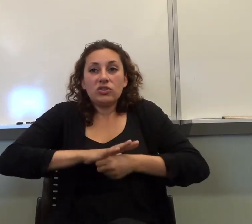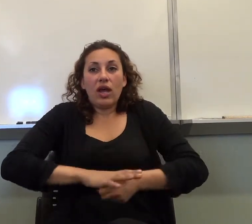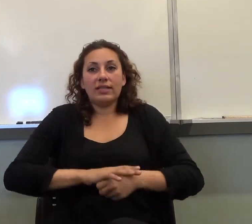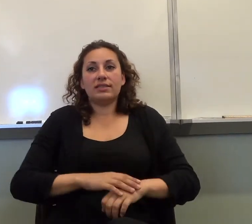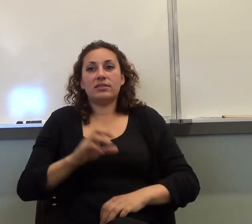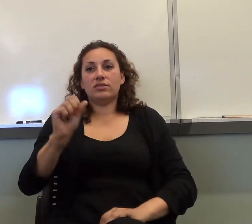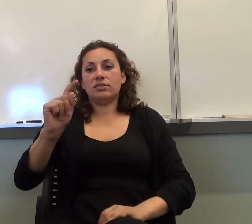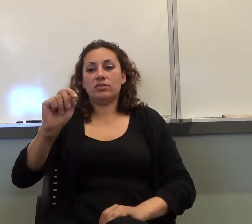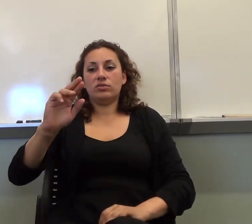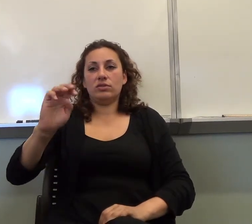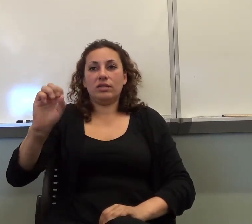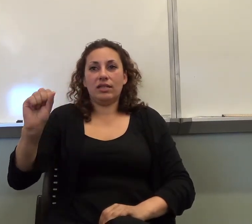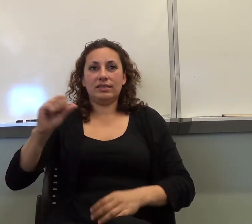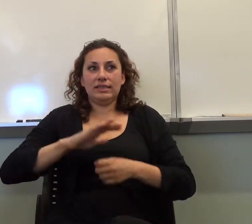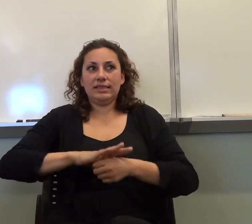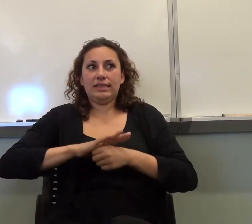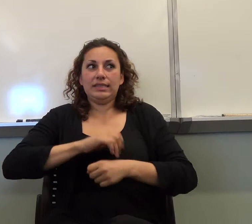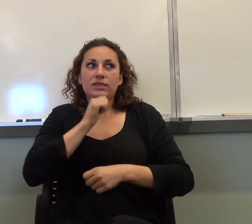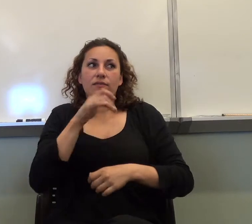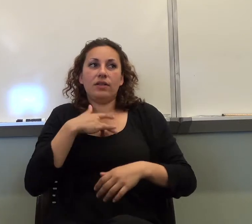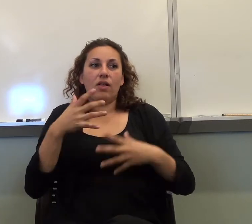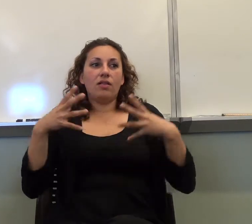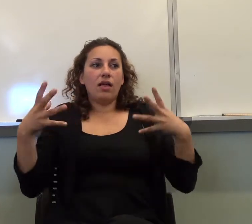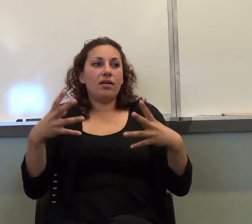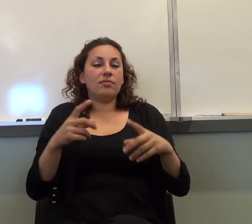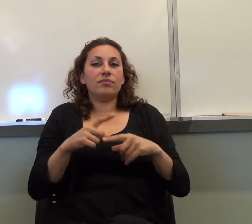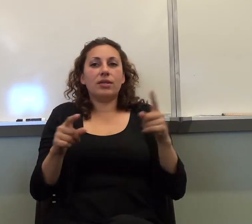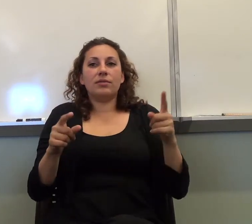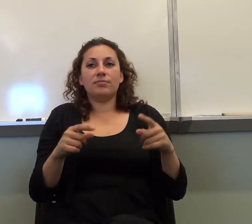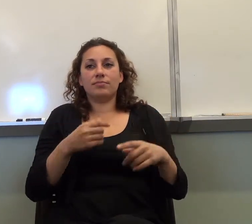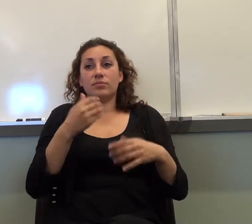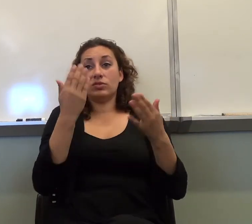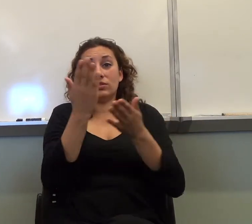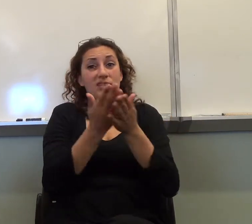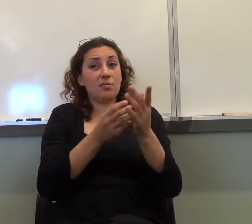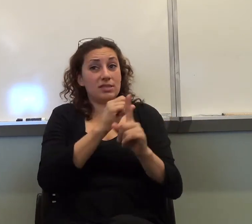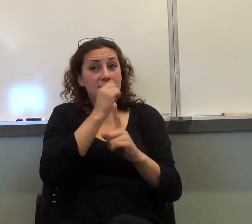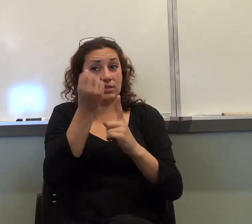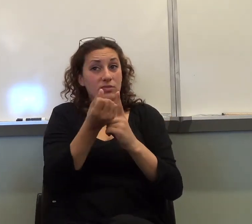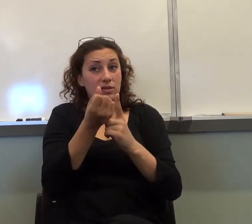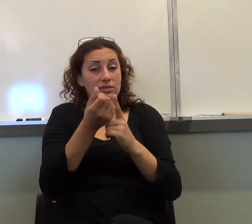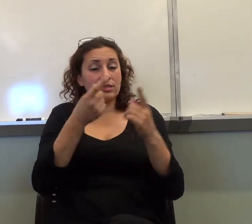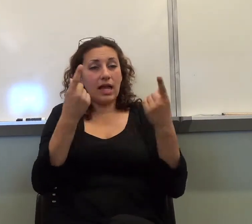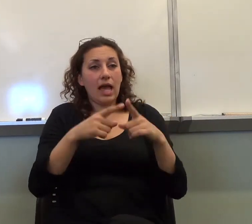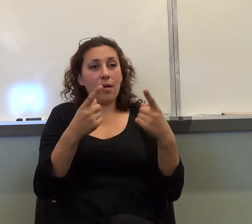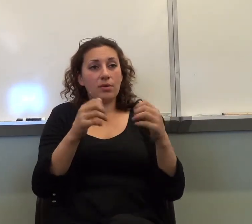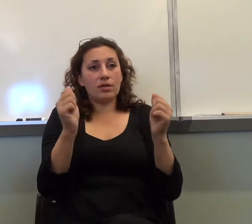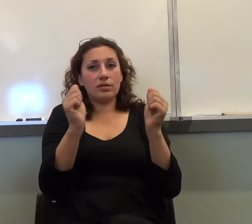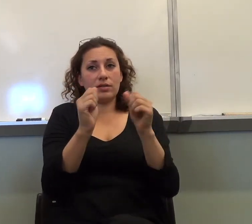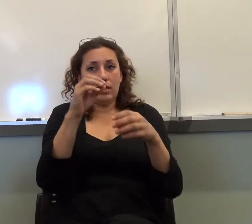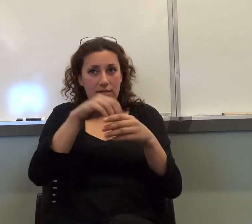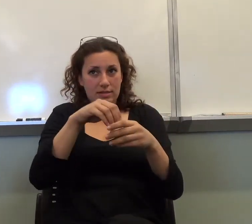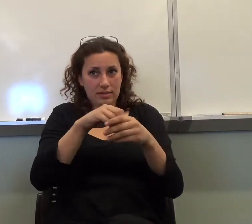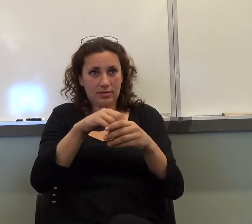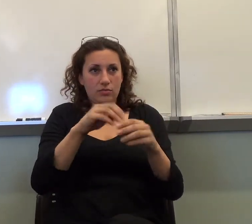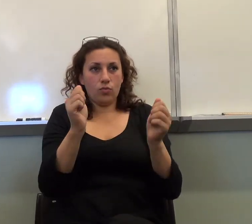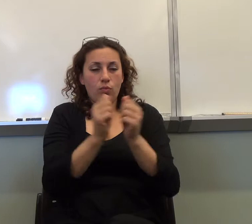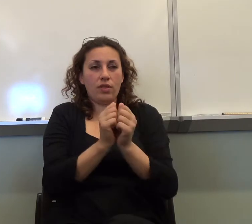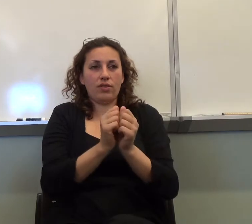All right, there are situations that arise, especially in algebra, where you're multiplying, let's say, a negative number times itself quite